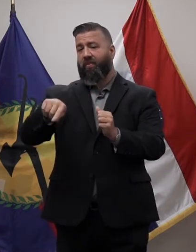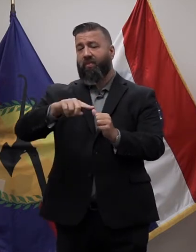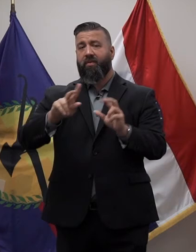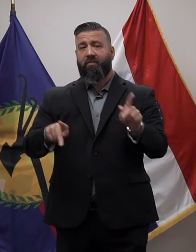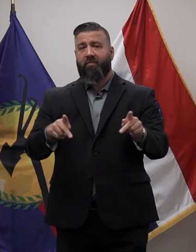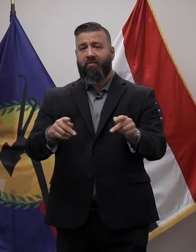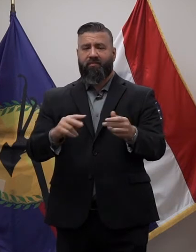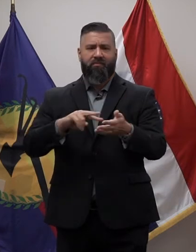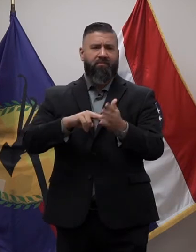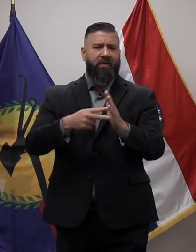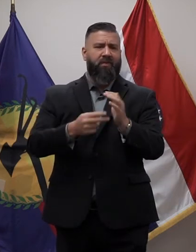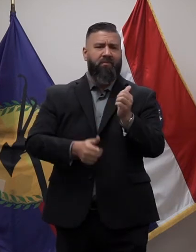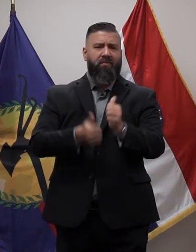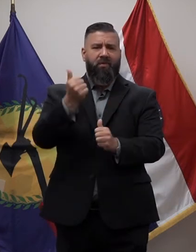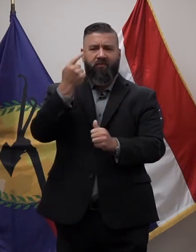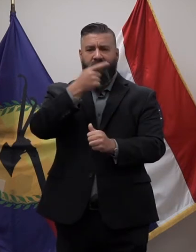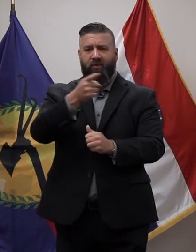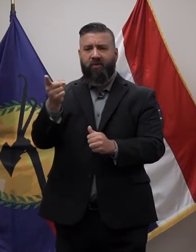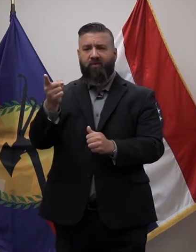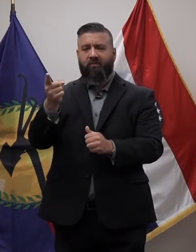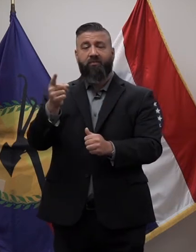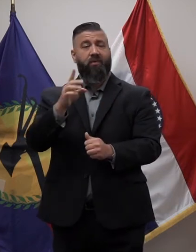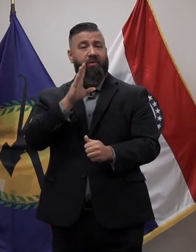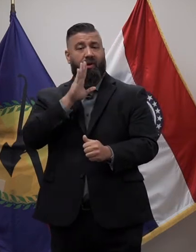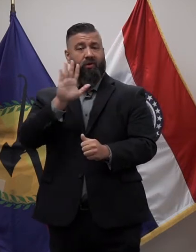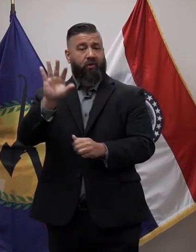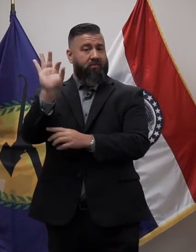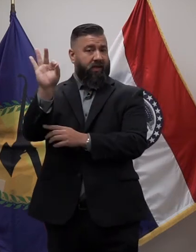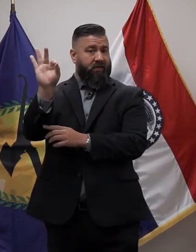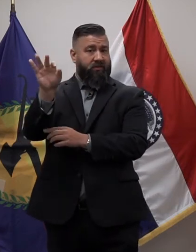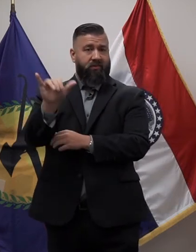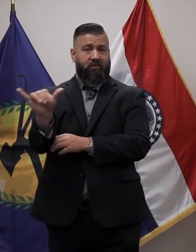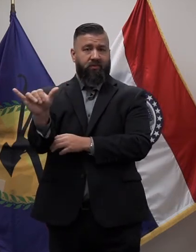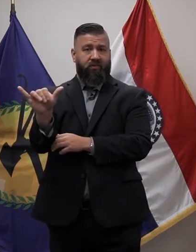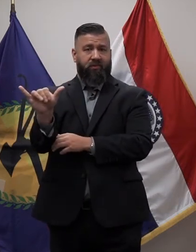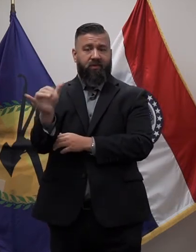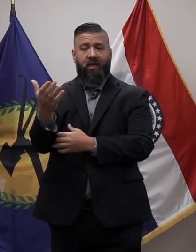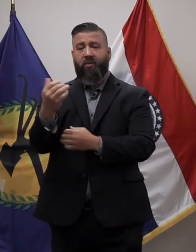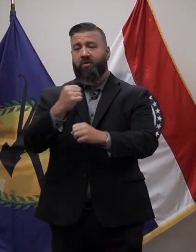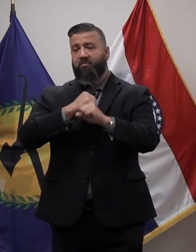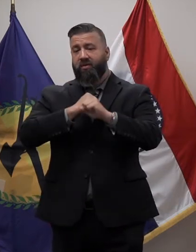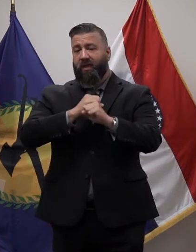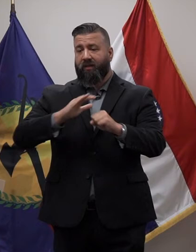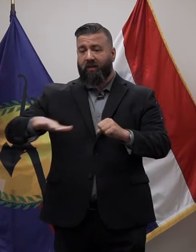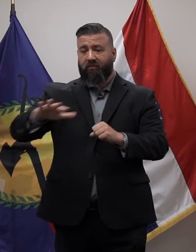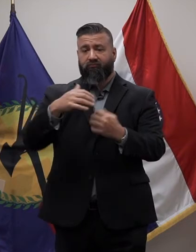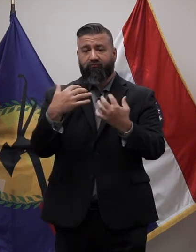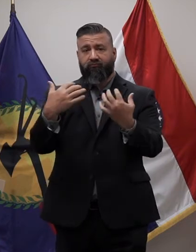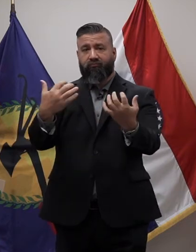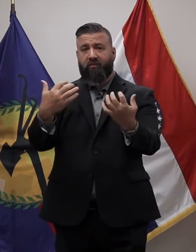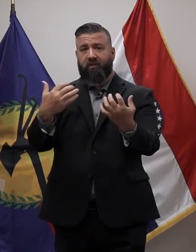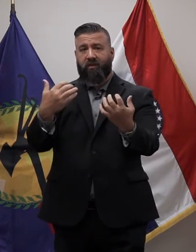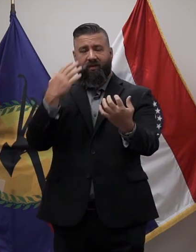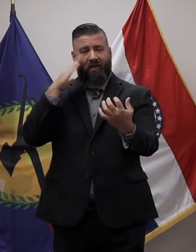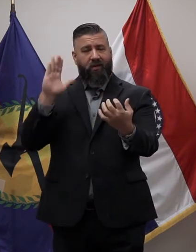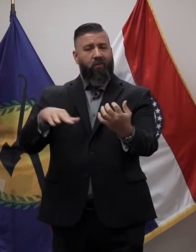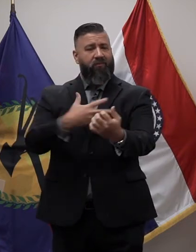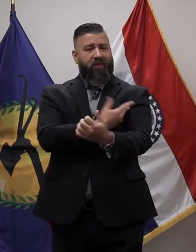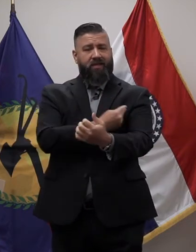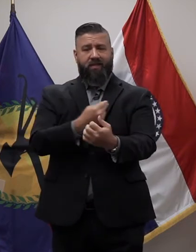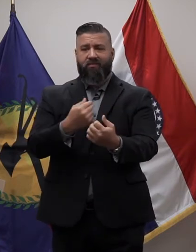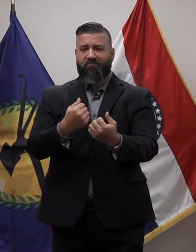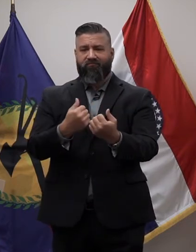Talk with your clergy member. They want to protect their flock, and they know that the vaccine is the best way to get everyone safely back together in one